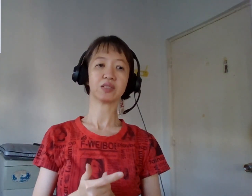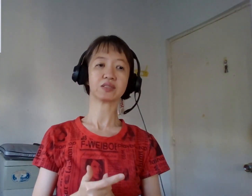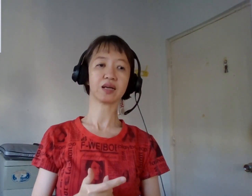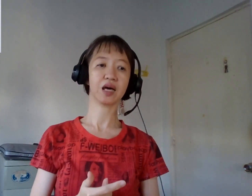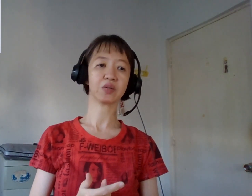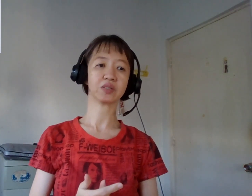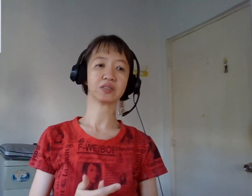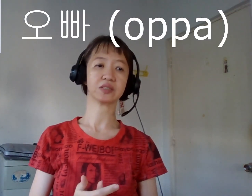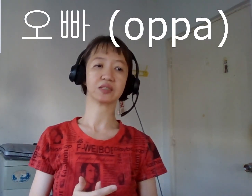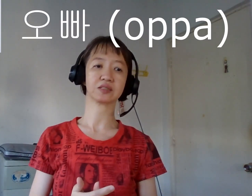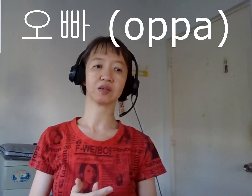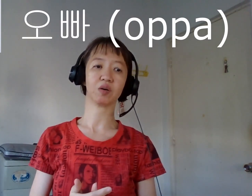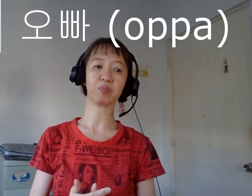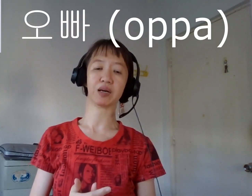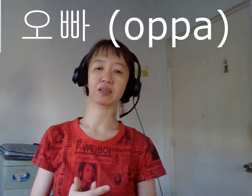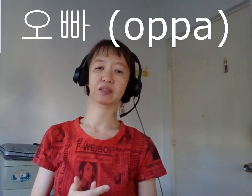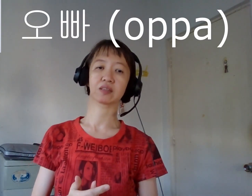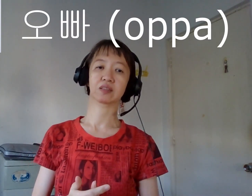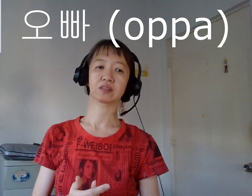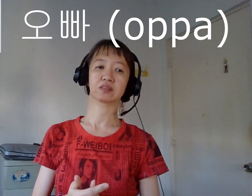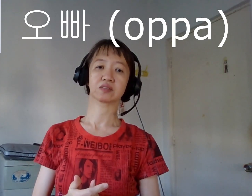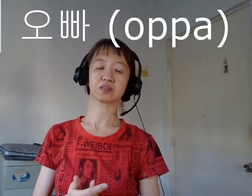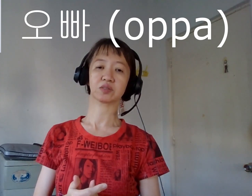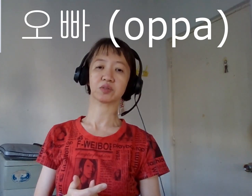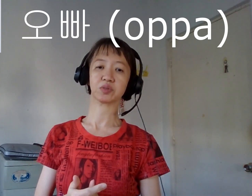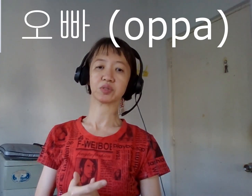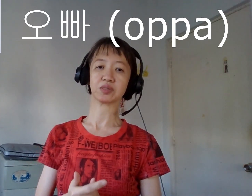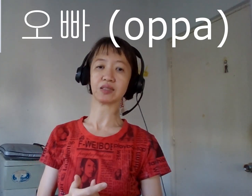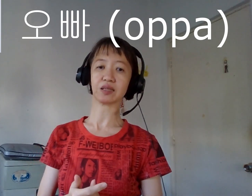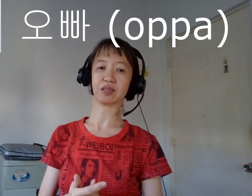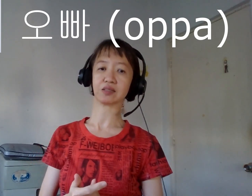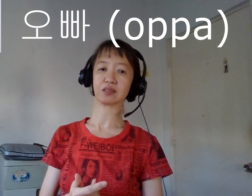Sign Language, it's oppa. So to sign that,